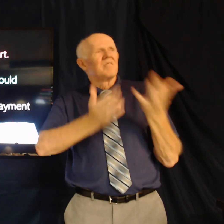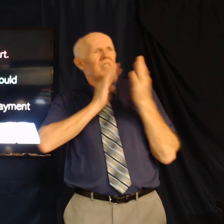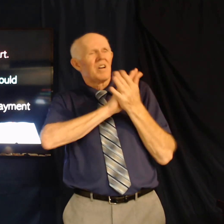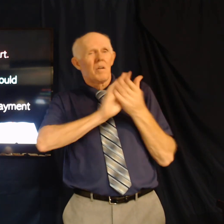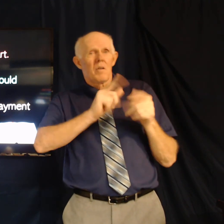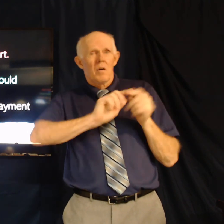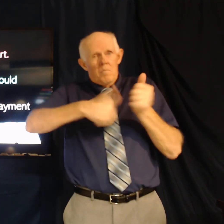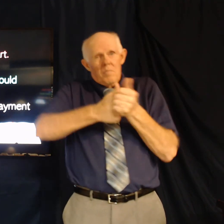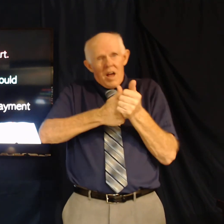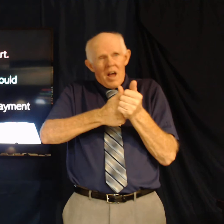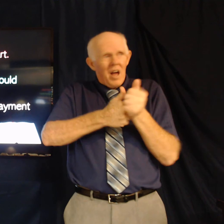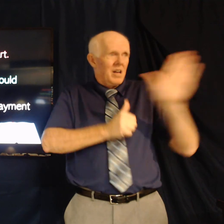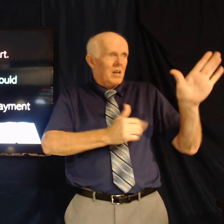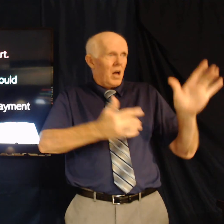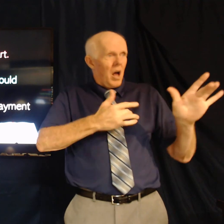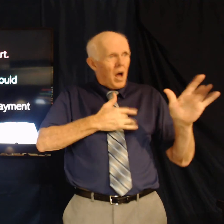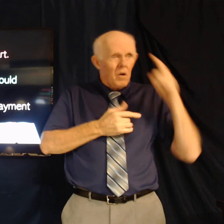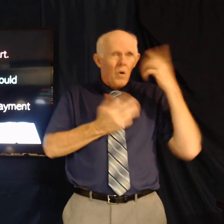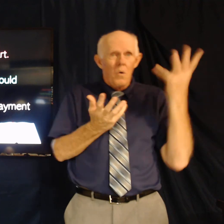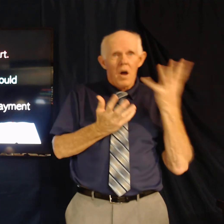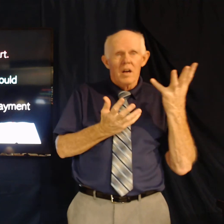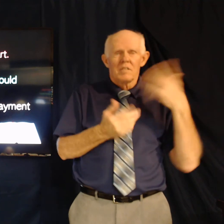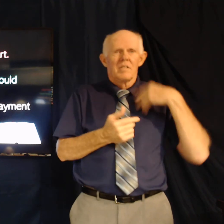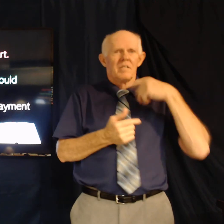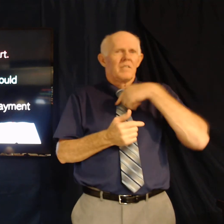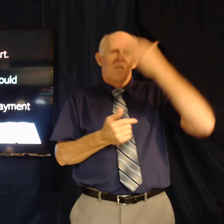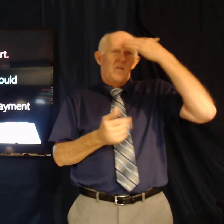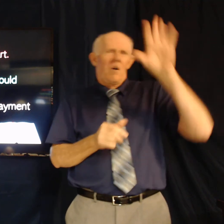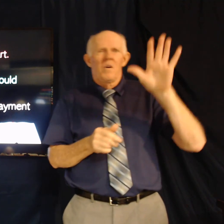We witness to people who look nice, and there's some who think, what?